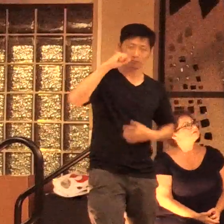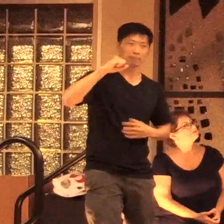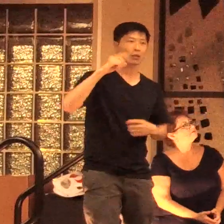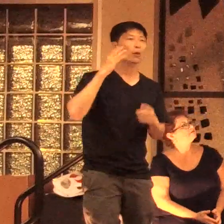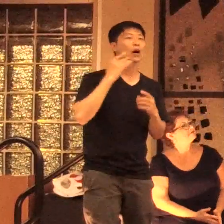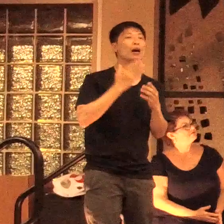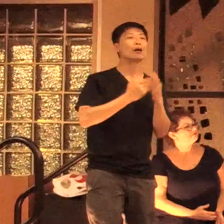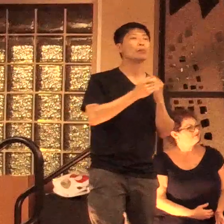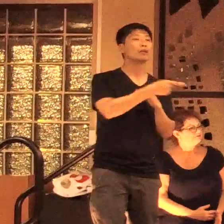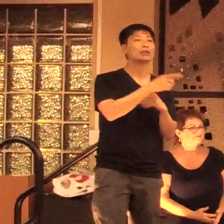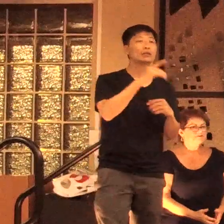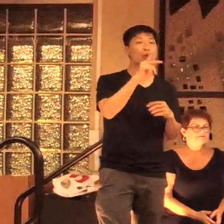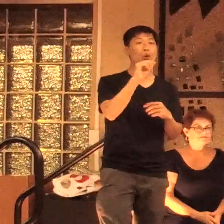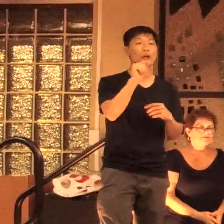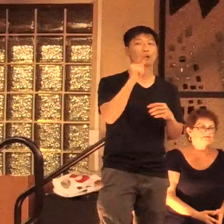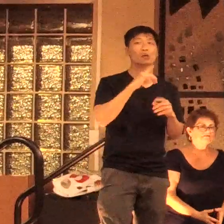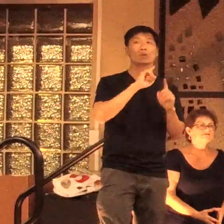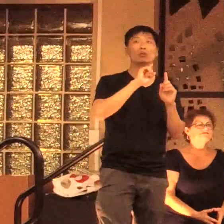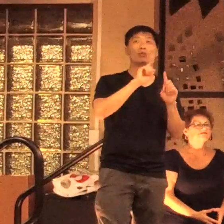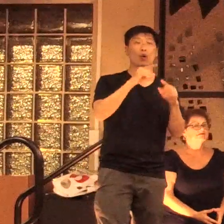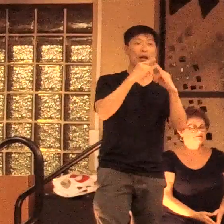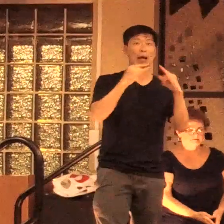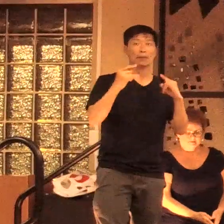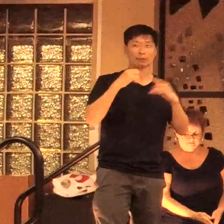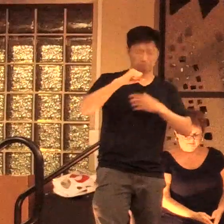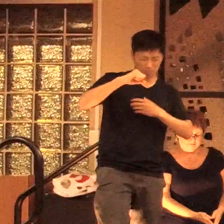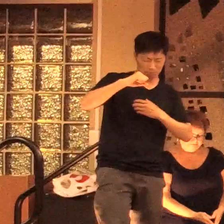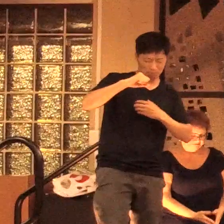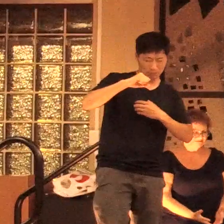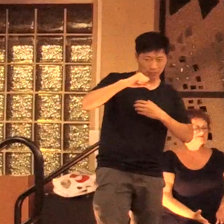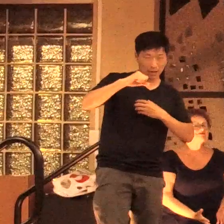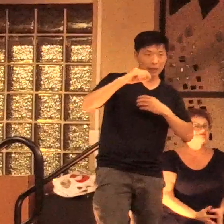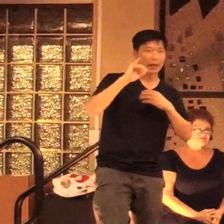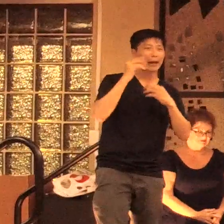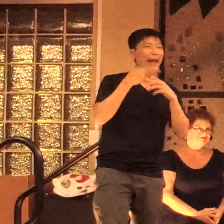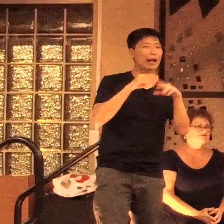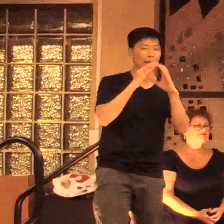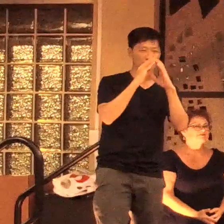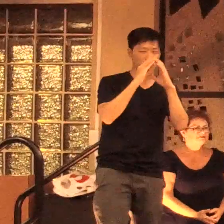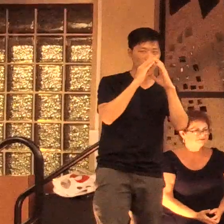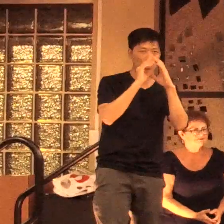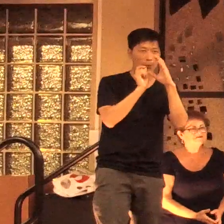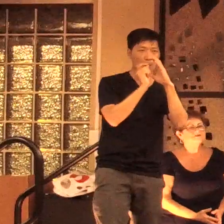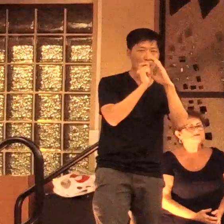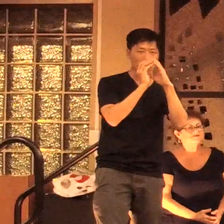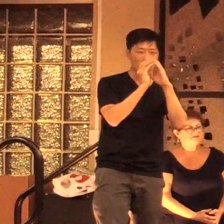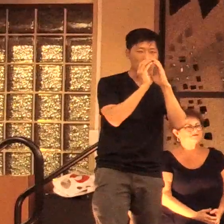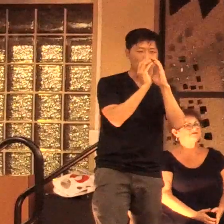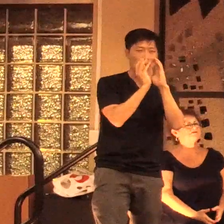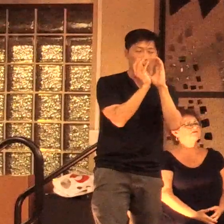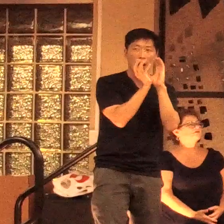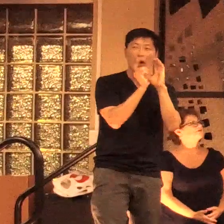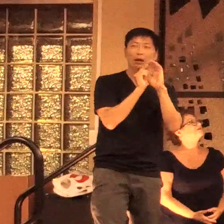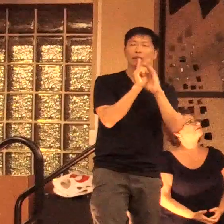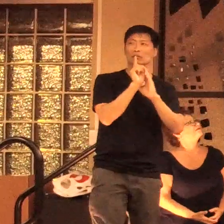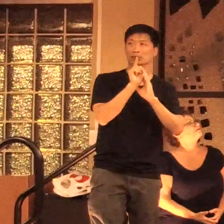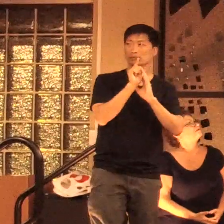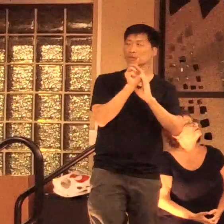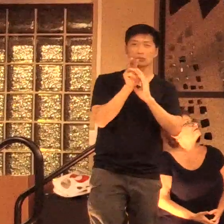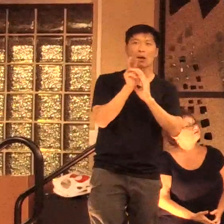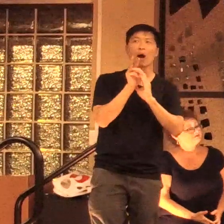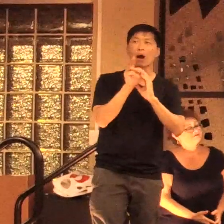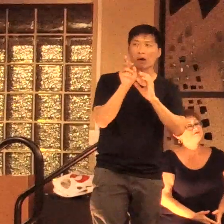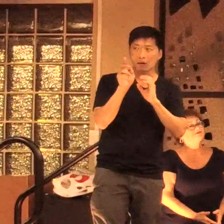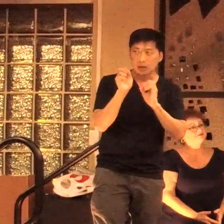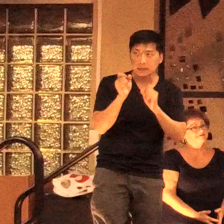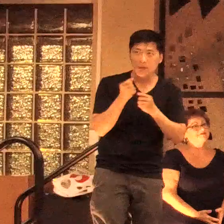go to camp, they can finally crack open the egg and all the emotions come out. And they can say whatever they want to say. They can finally express